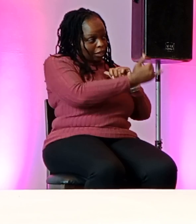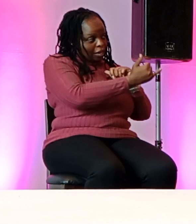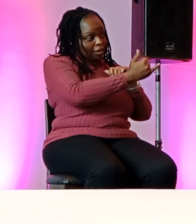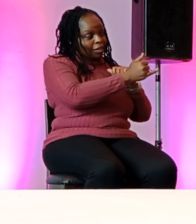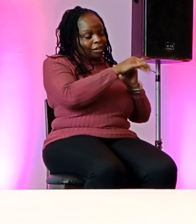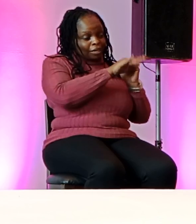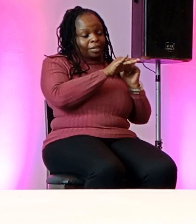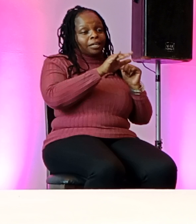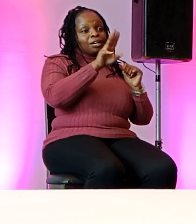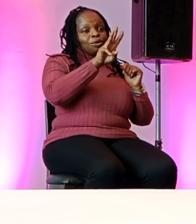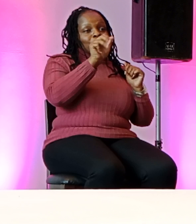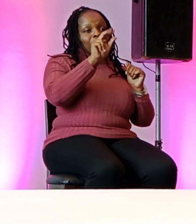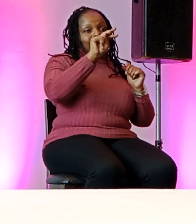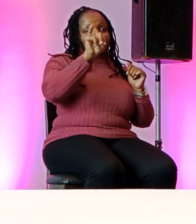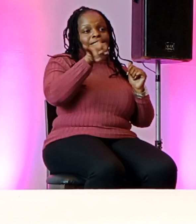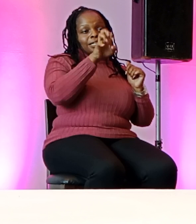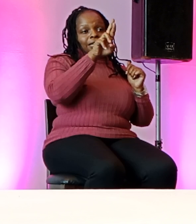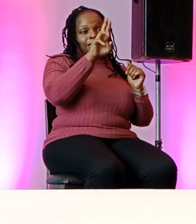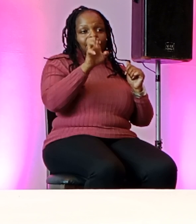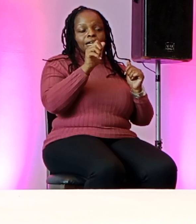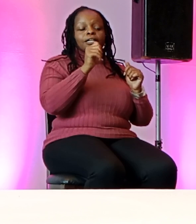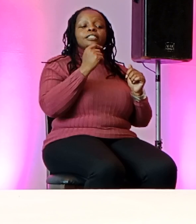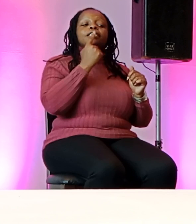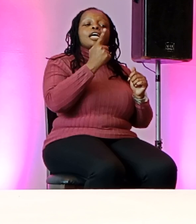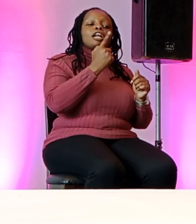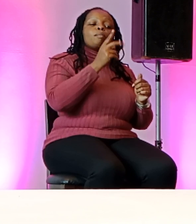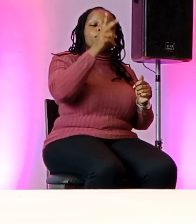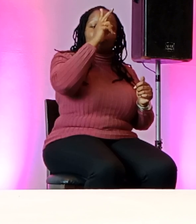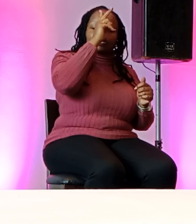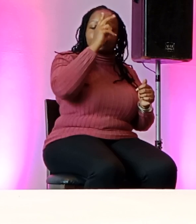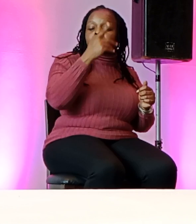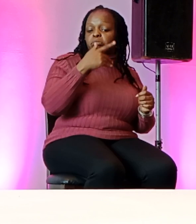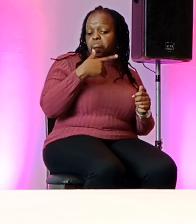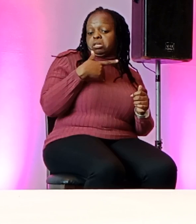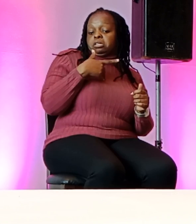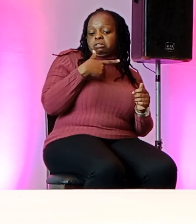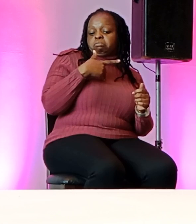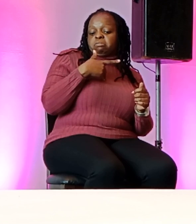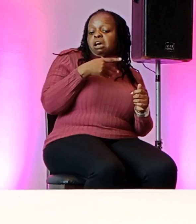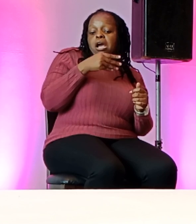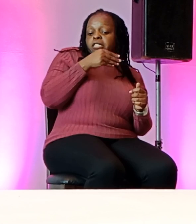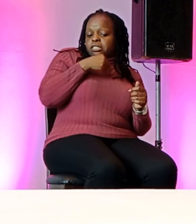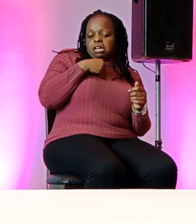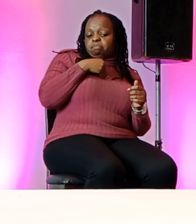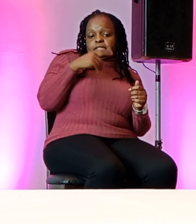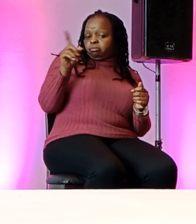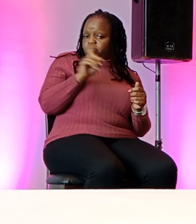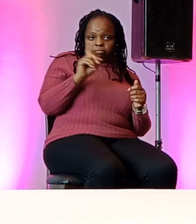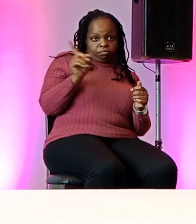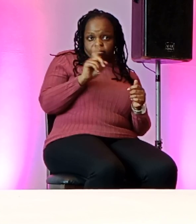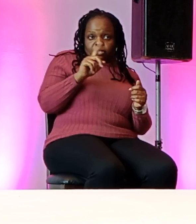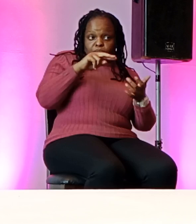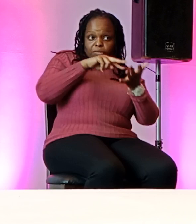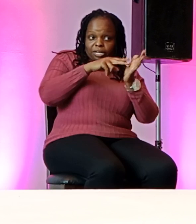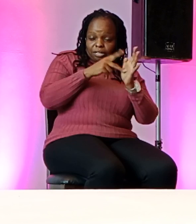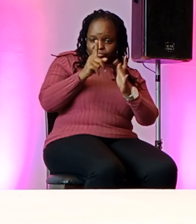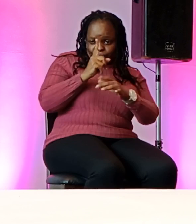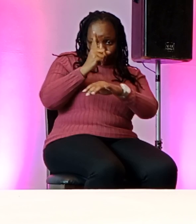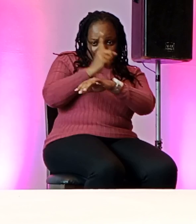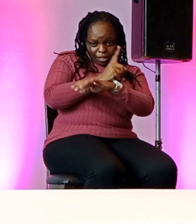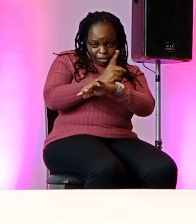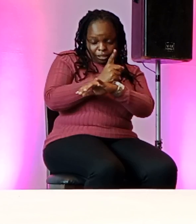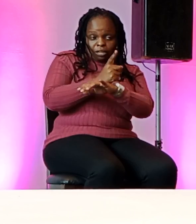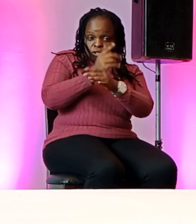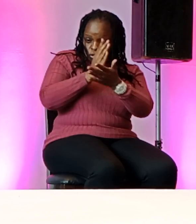Wanjira Wanjiru, telling the police, "I will not cooperate," asserting herself that the